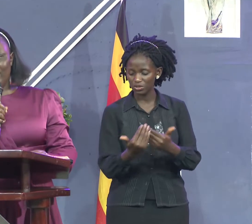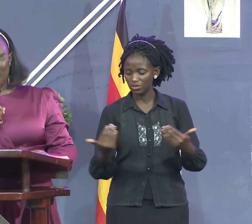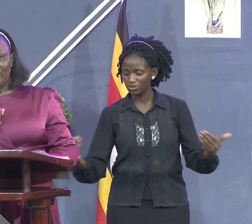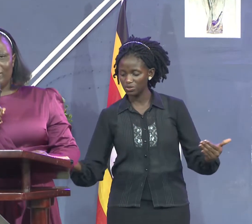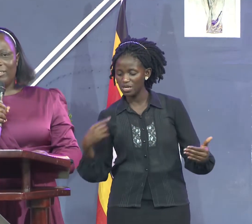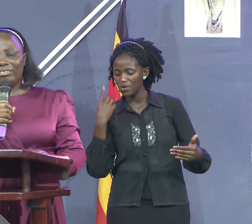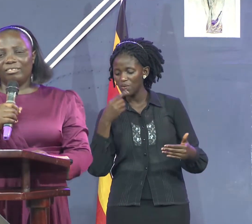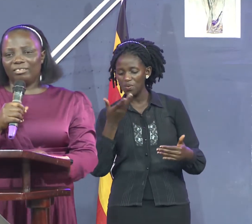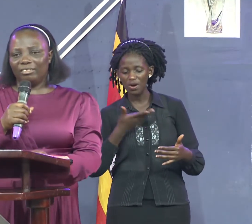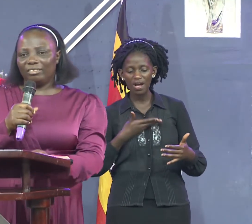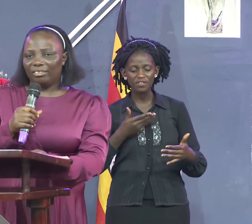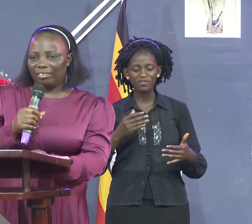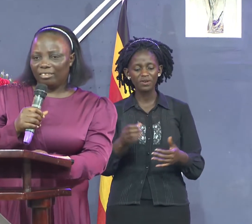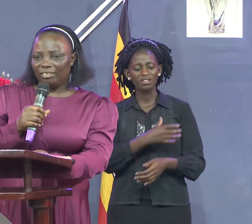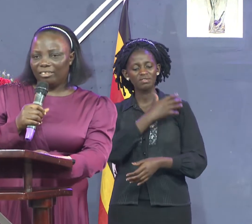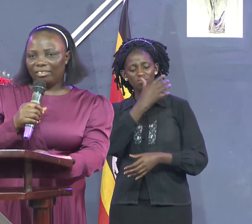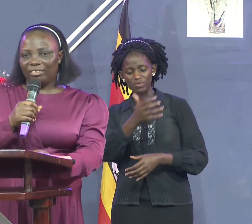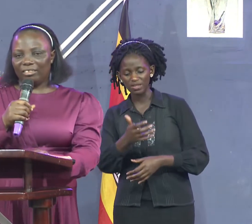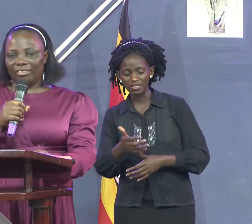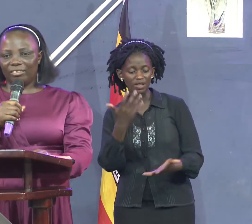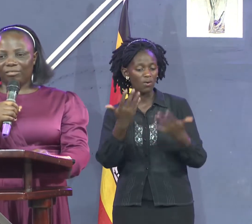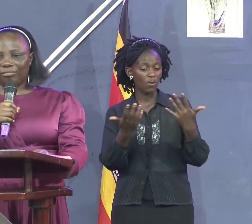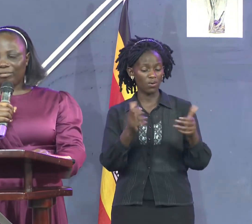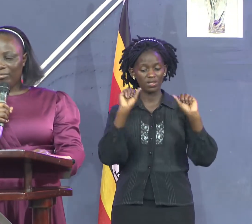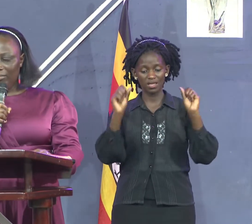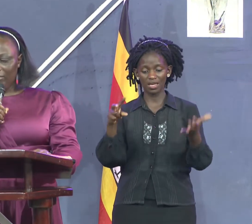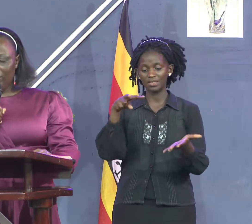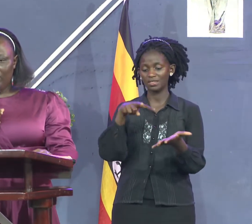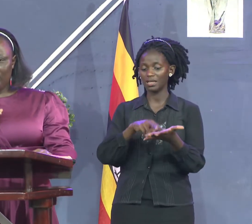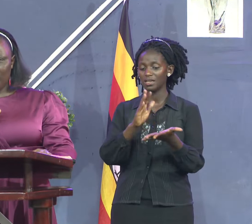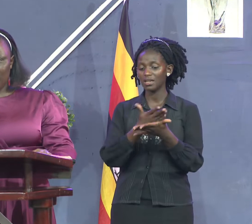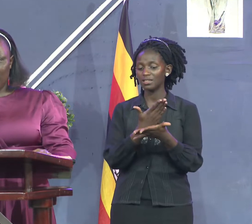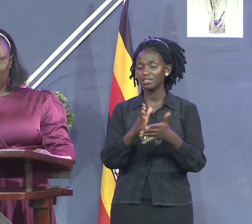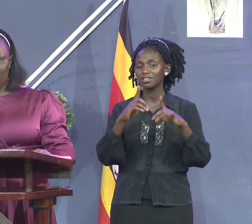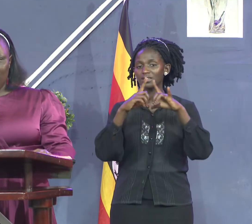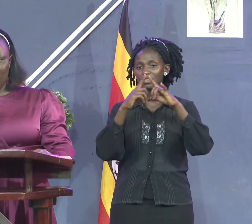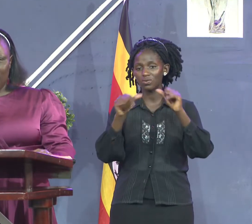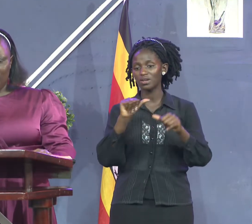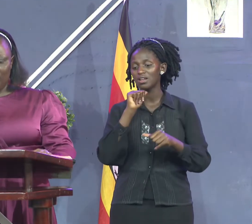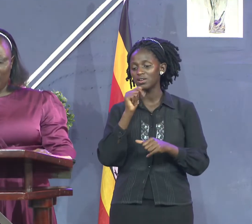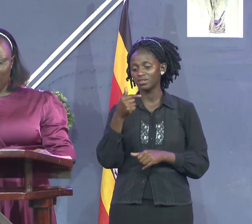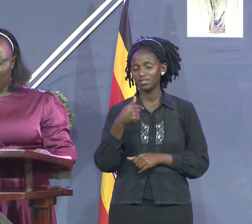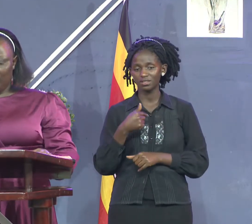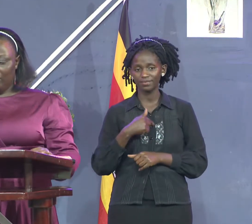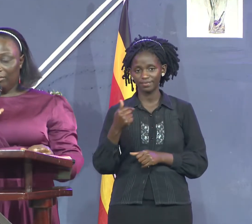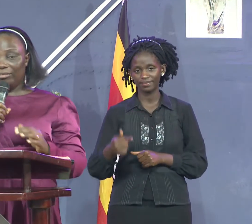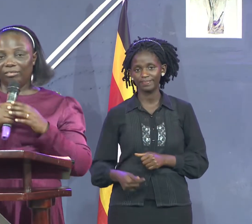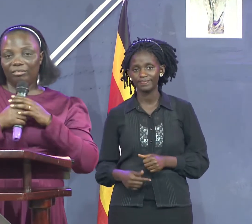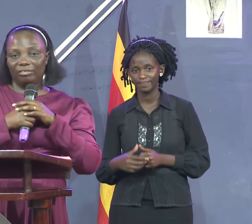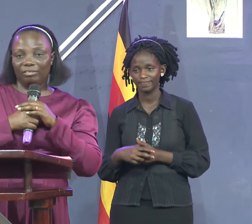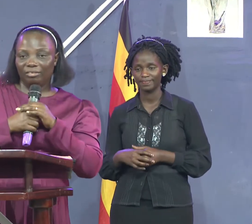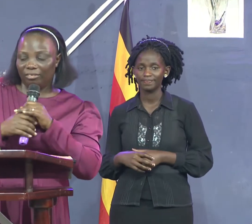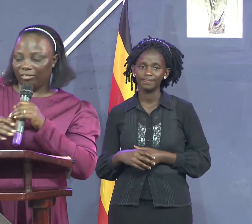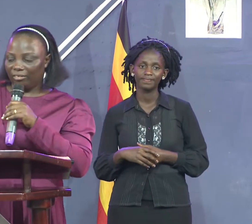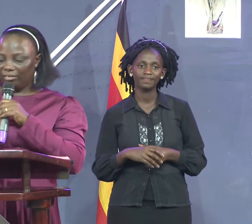My expectations would be of those parents that have taken long together, they've nurtured up their children, and their children